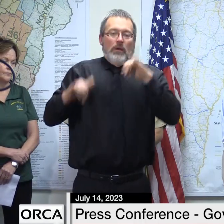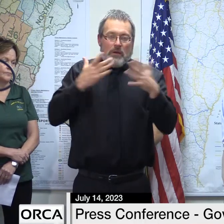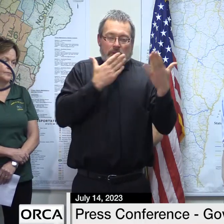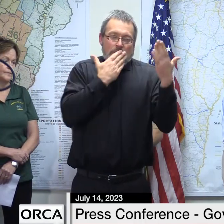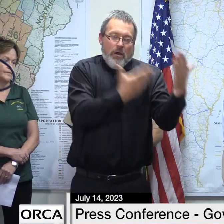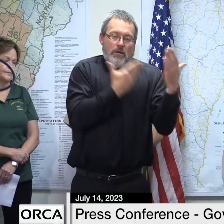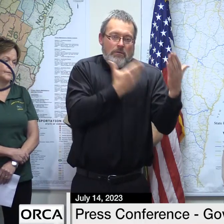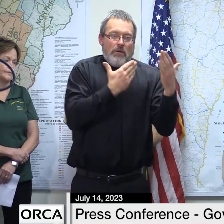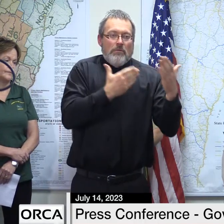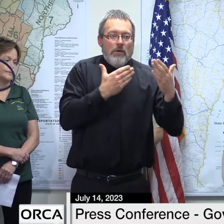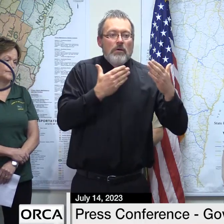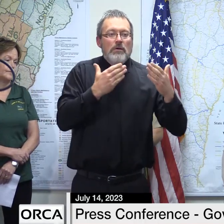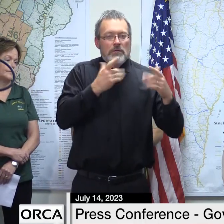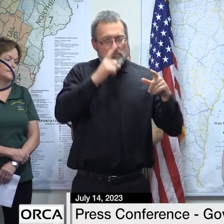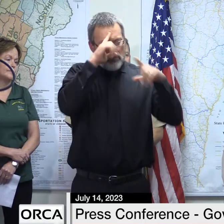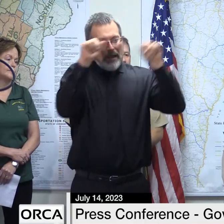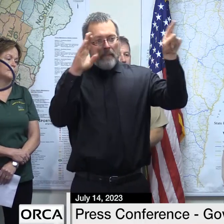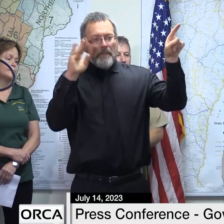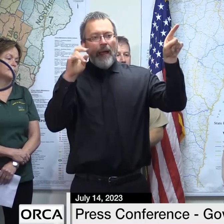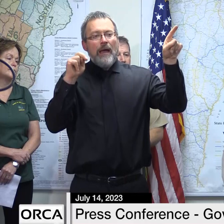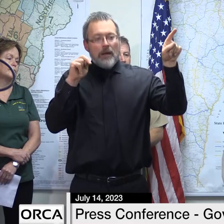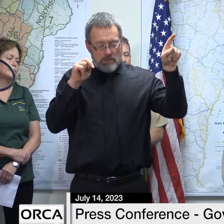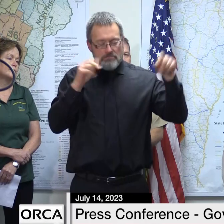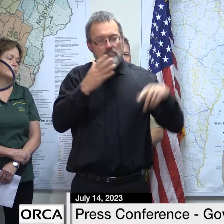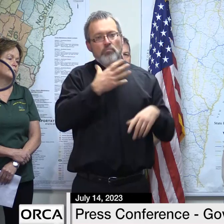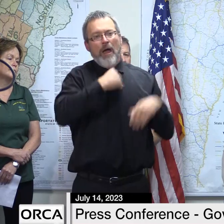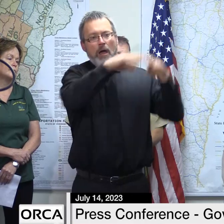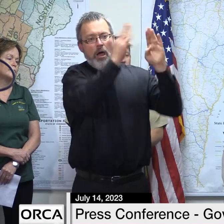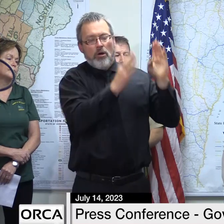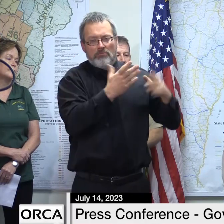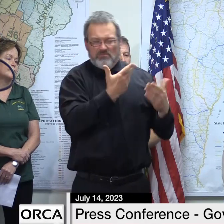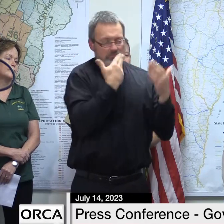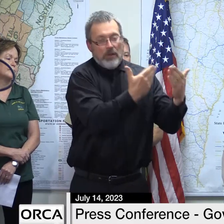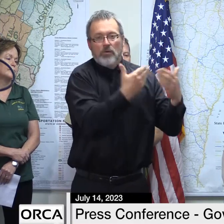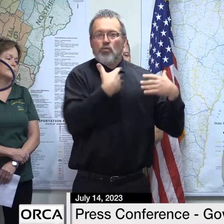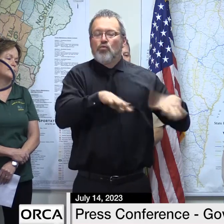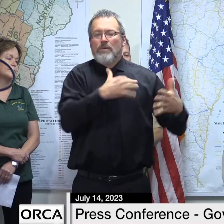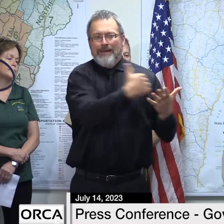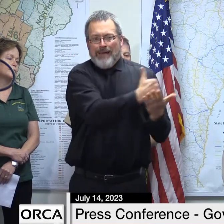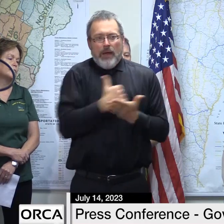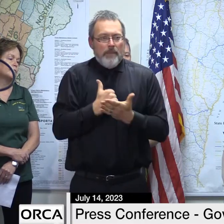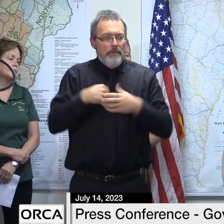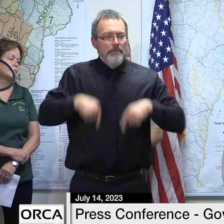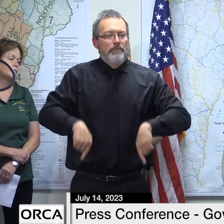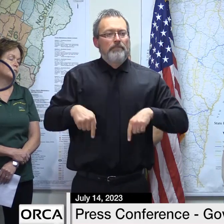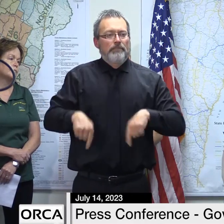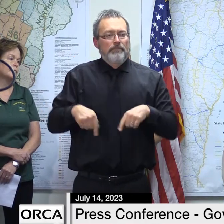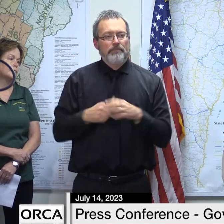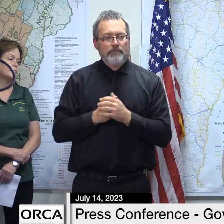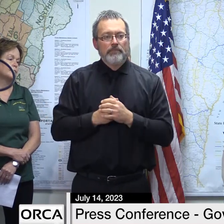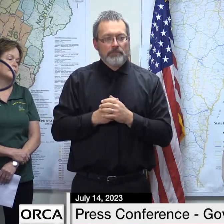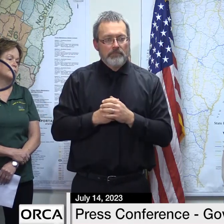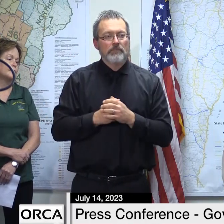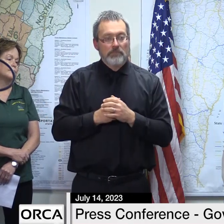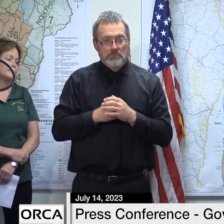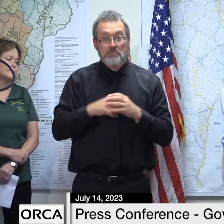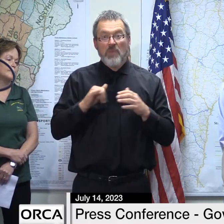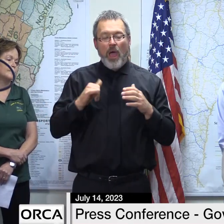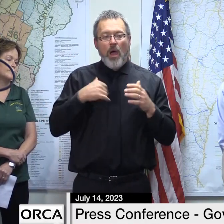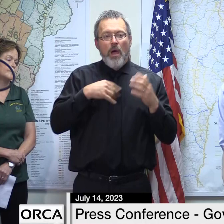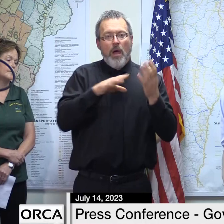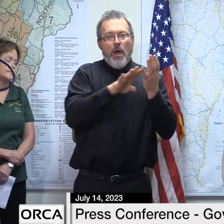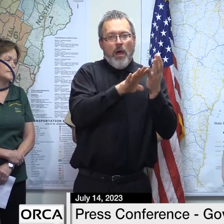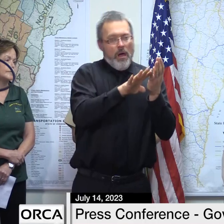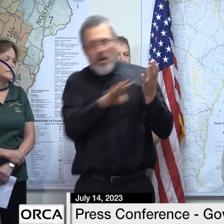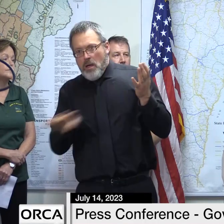House. It will open up significant federal resources for communities, individuals, businesses, and the state. We'll